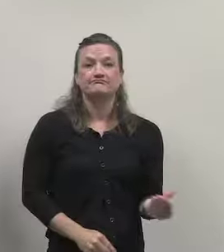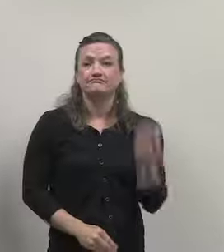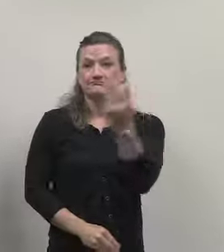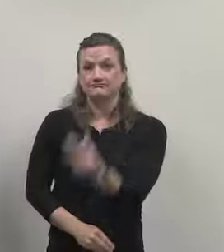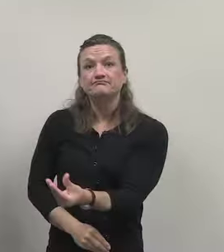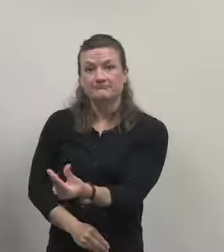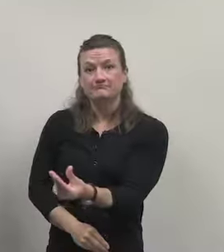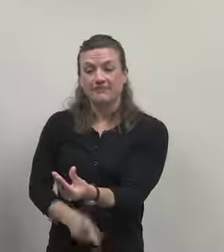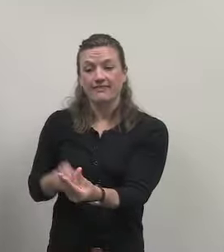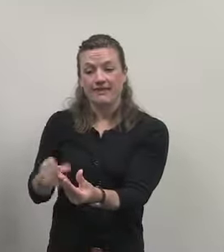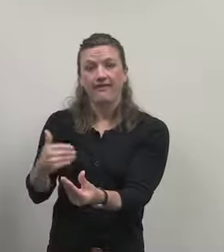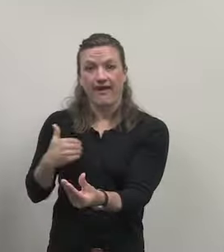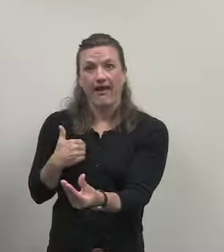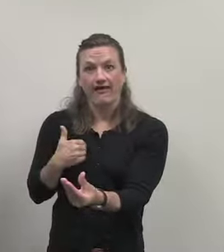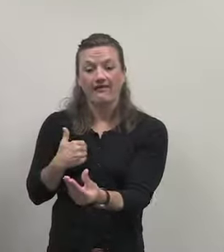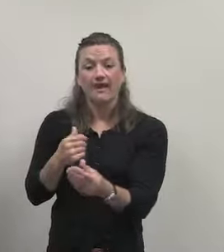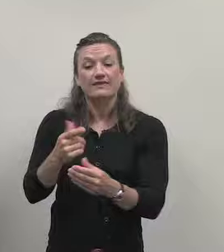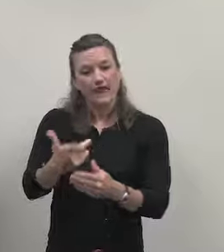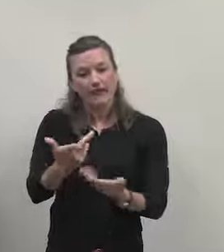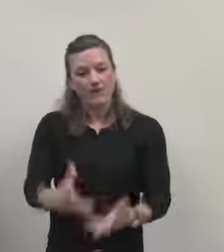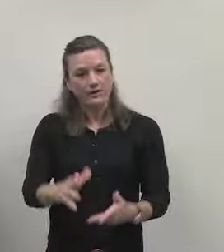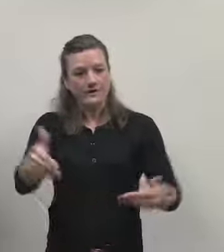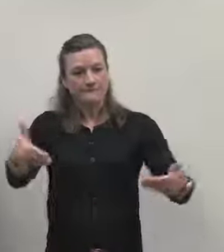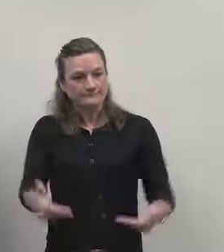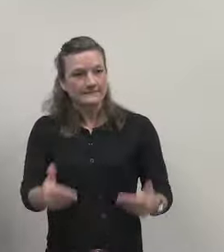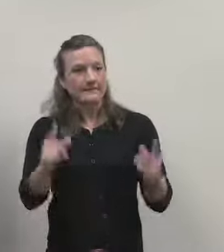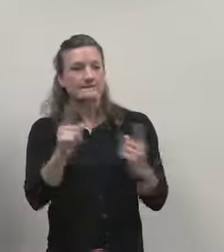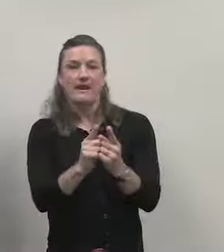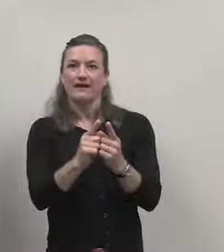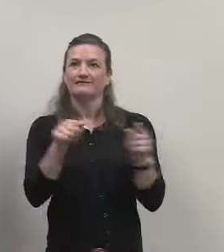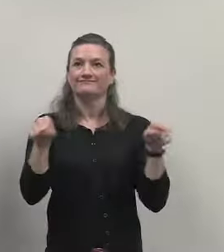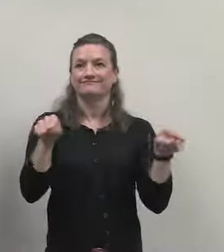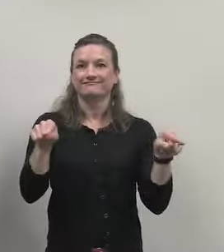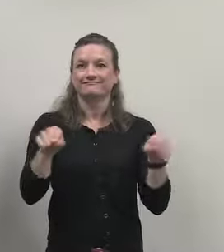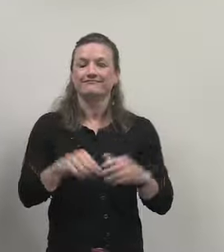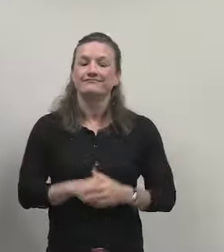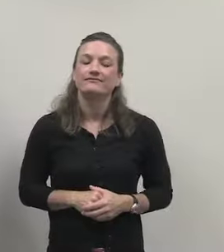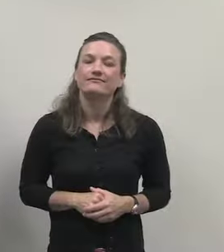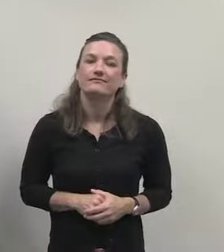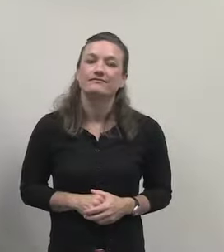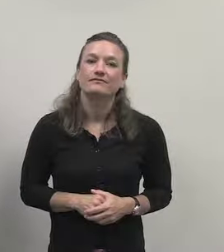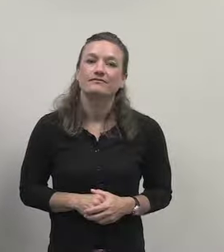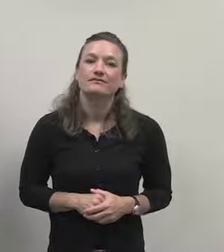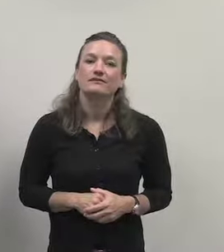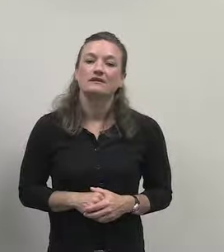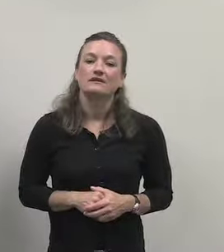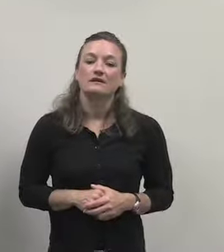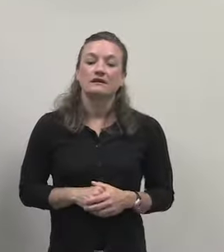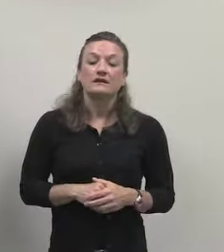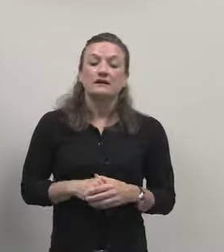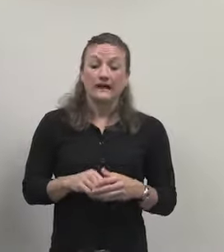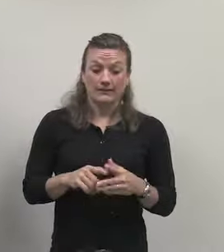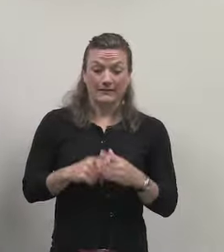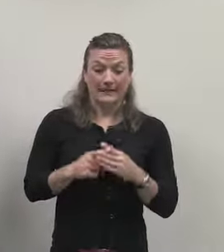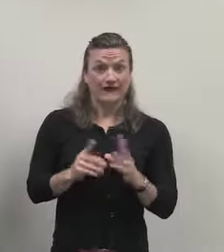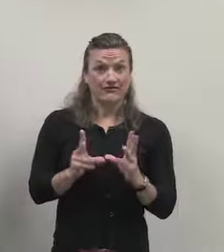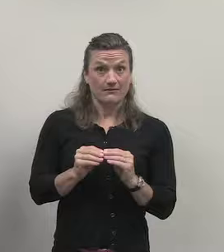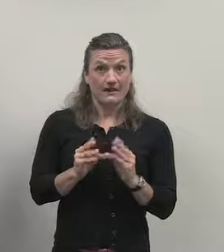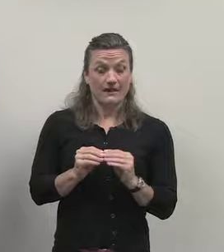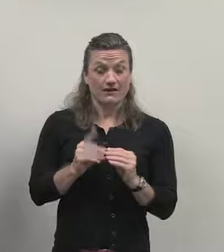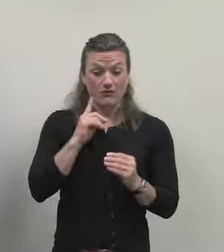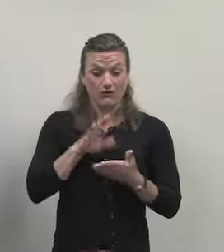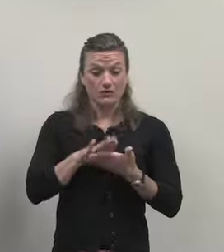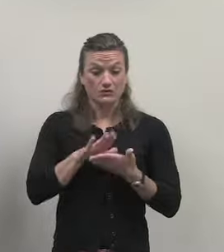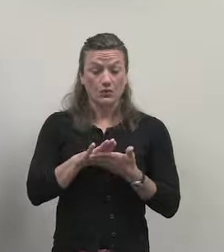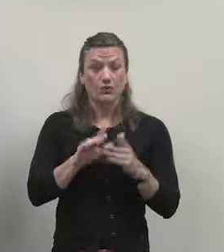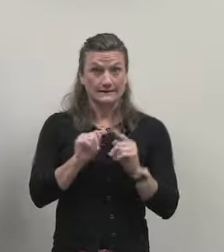they've made the personal connection. At the beginning of each school level team meeting from then